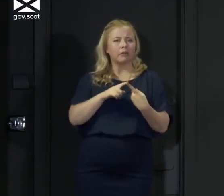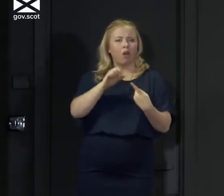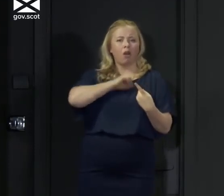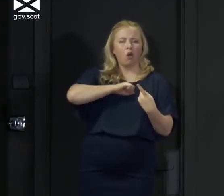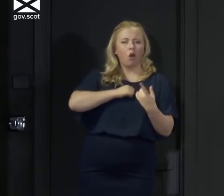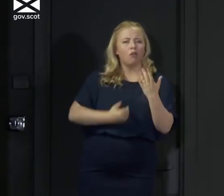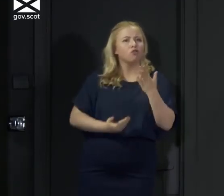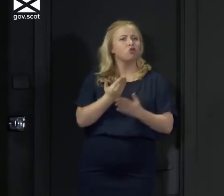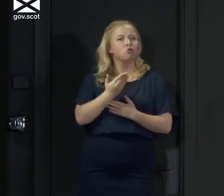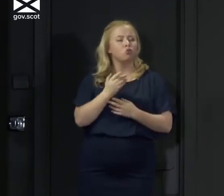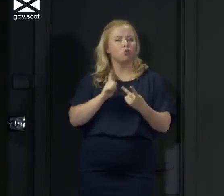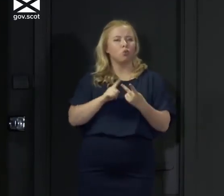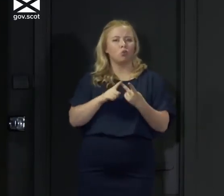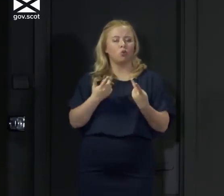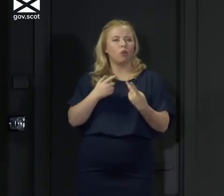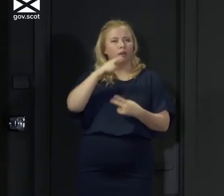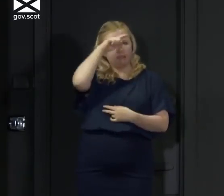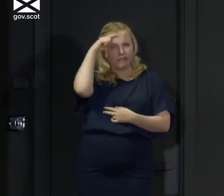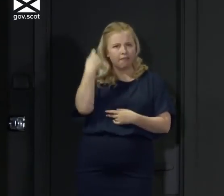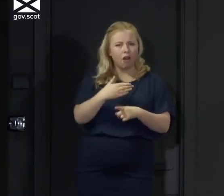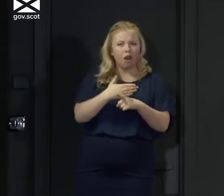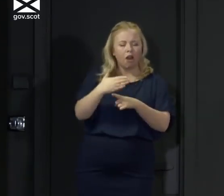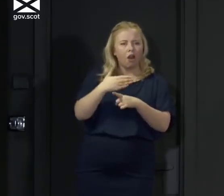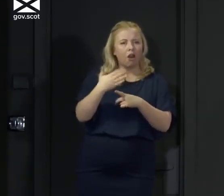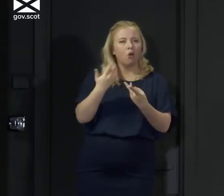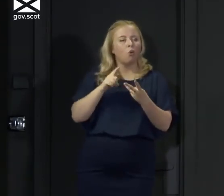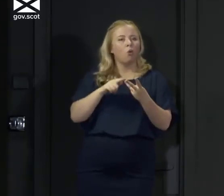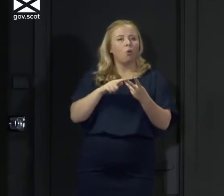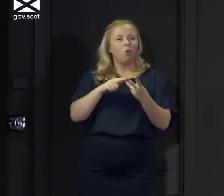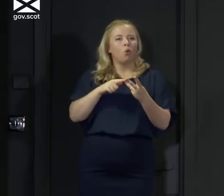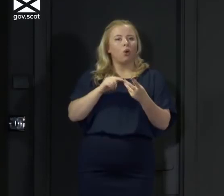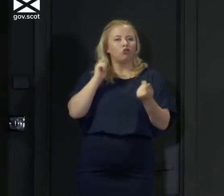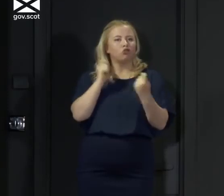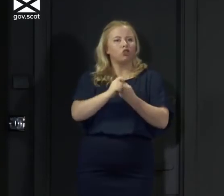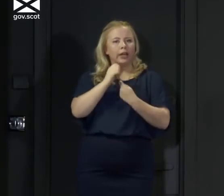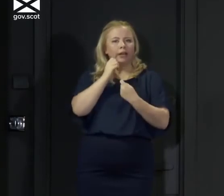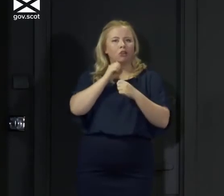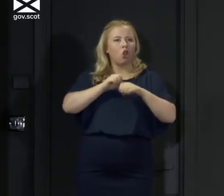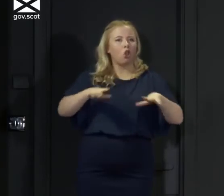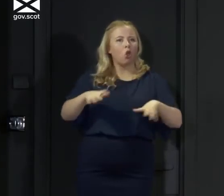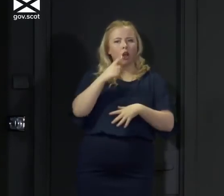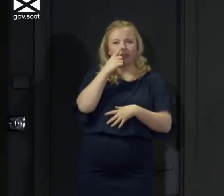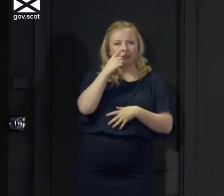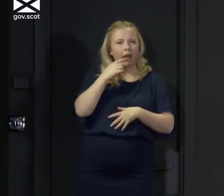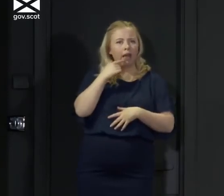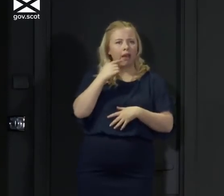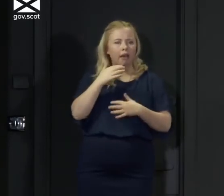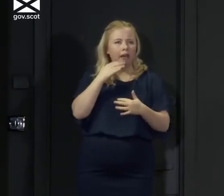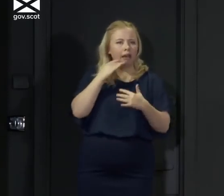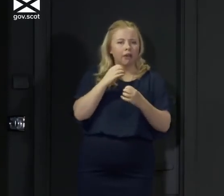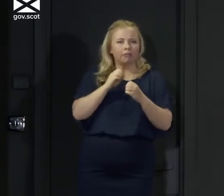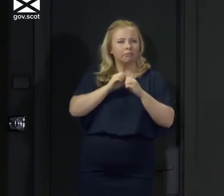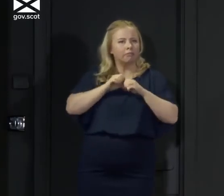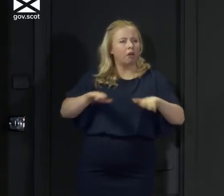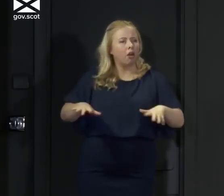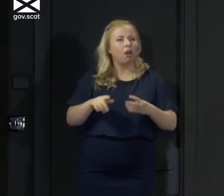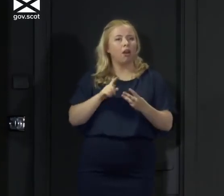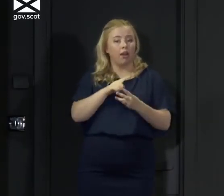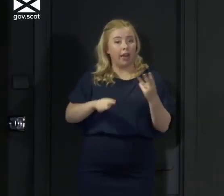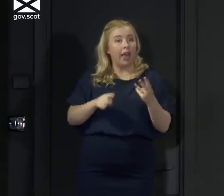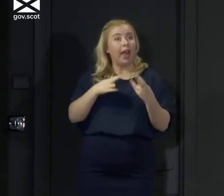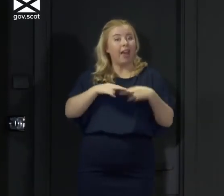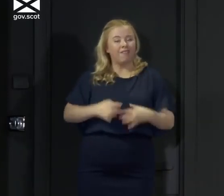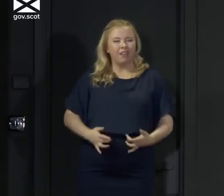new continuous cough, a fever, or a loss or change in your sense of taste or smell, if you experience any of these symptoms, you